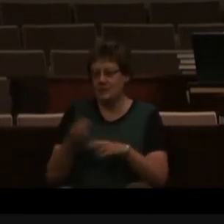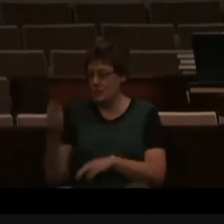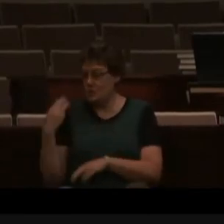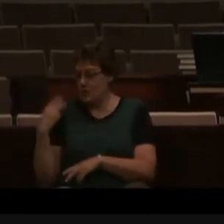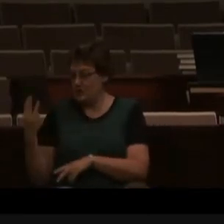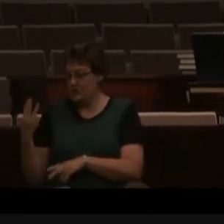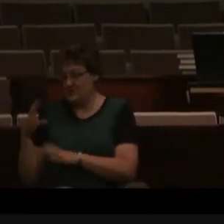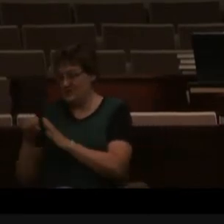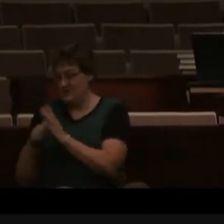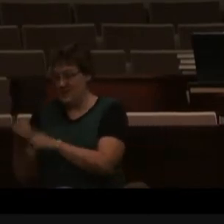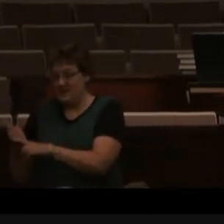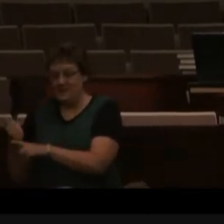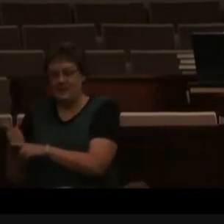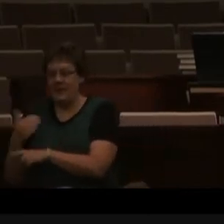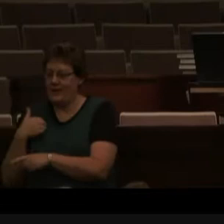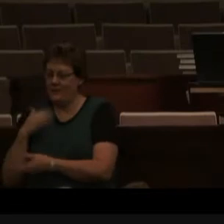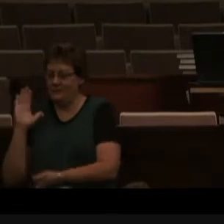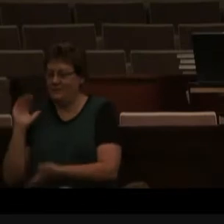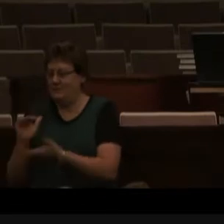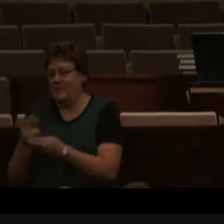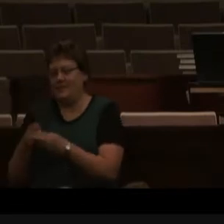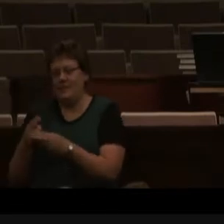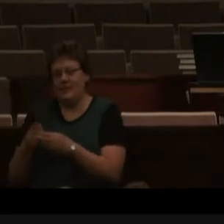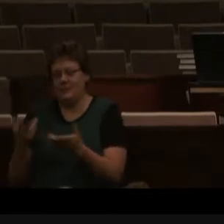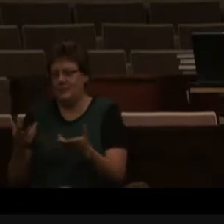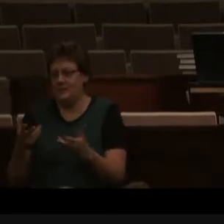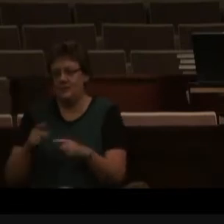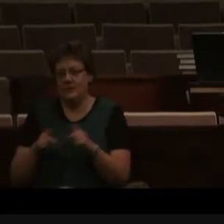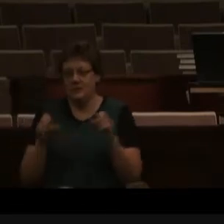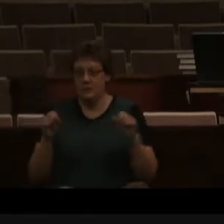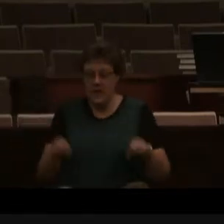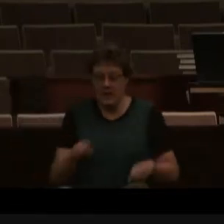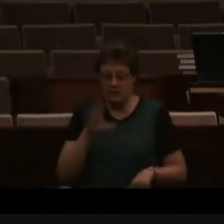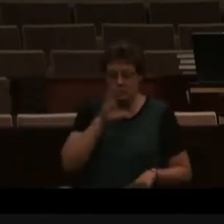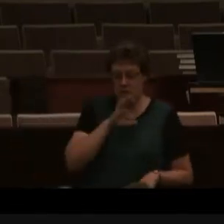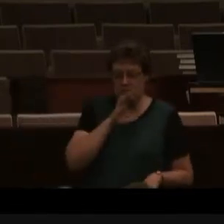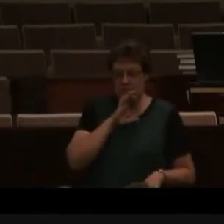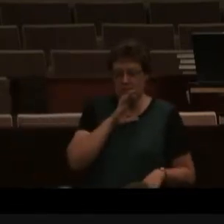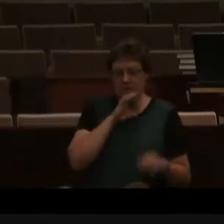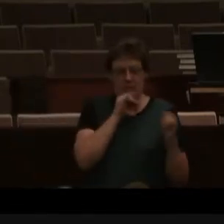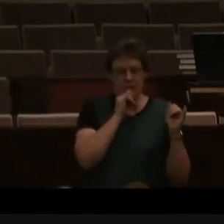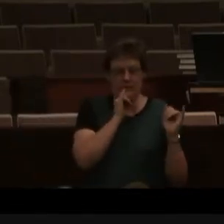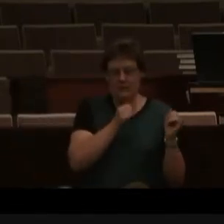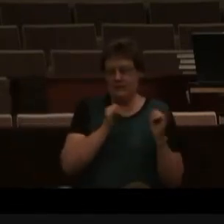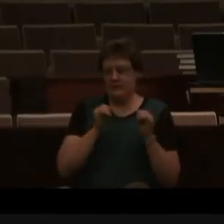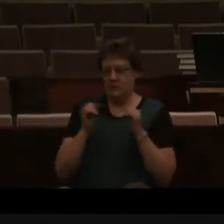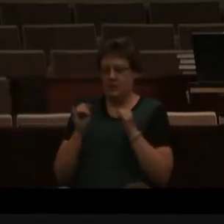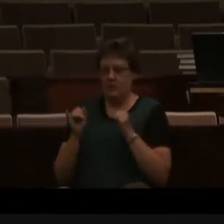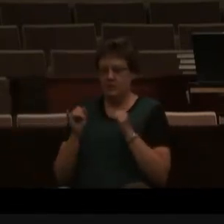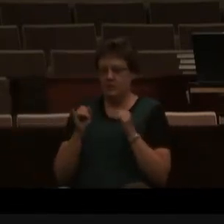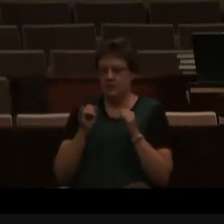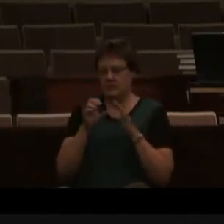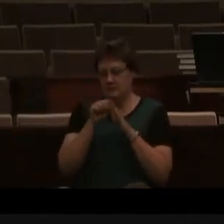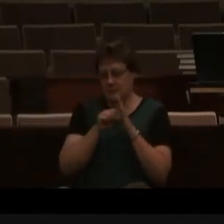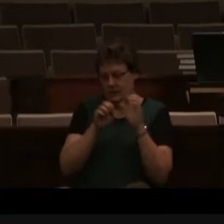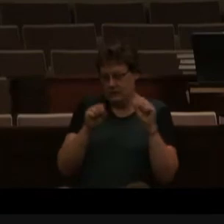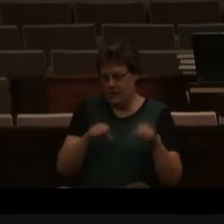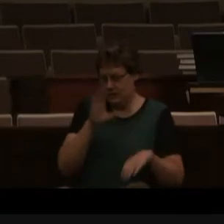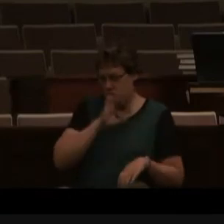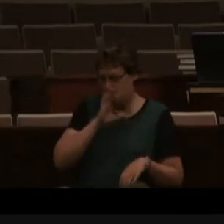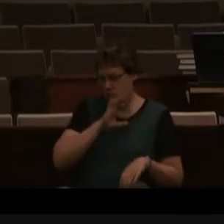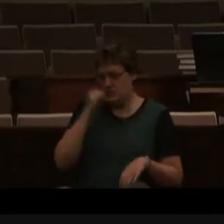but you can actually search any state, or you can search the whole. Again, it'd be, sometimes, again, if you have a